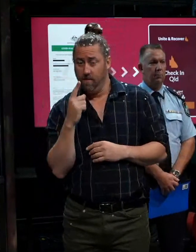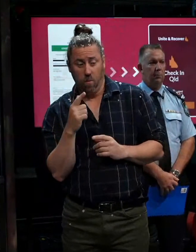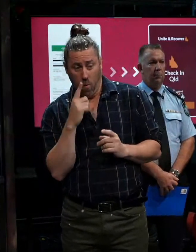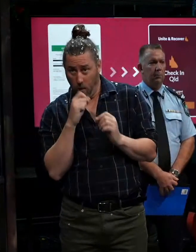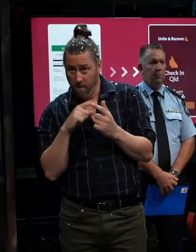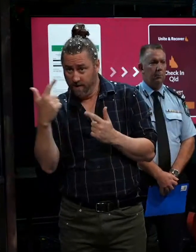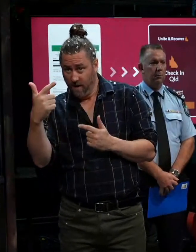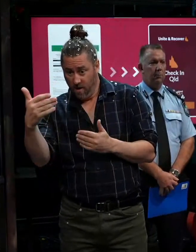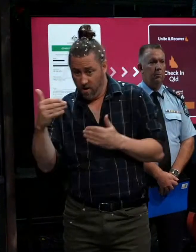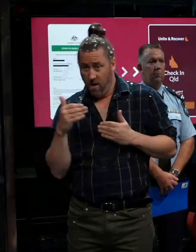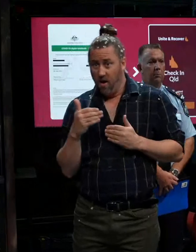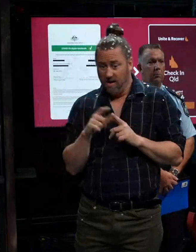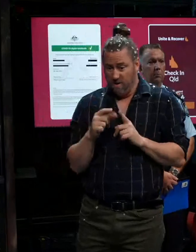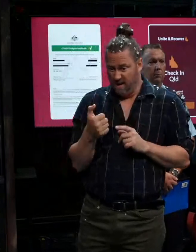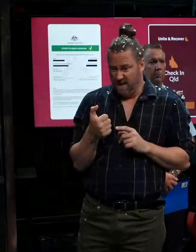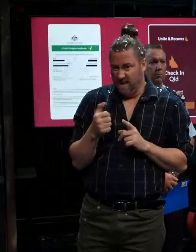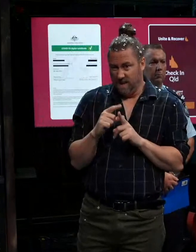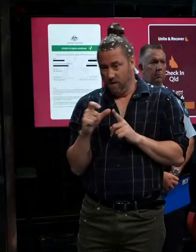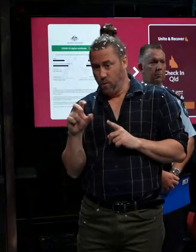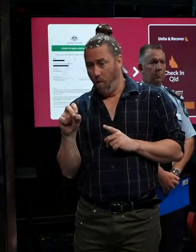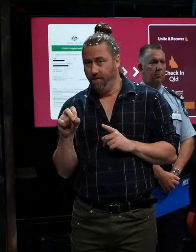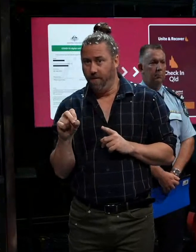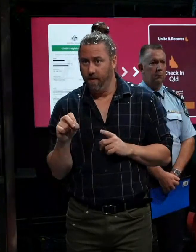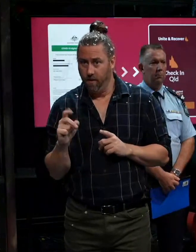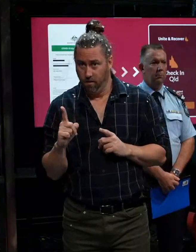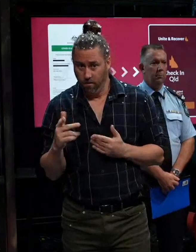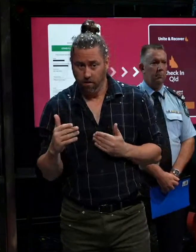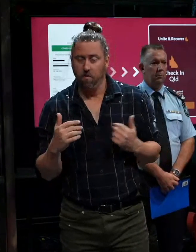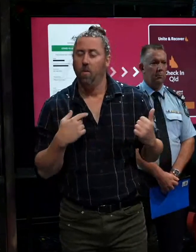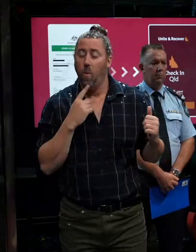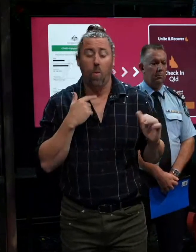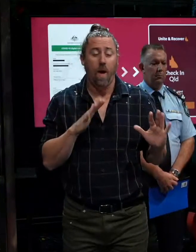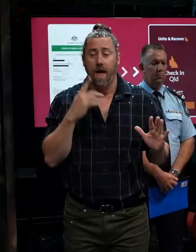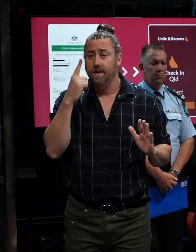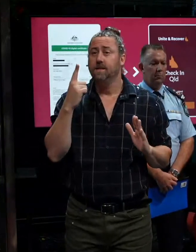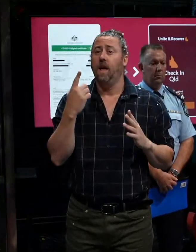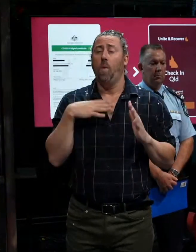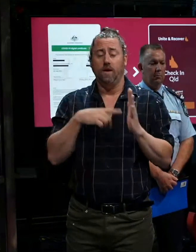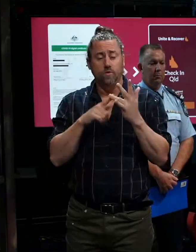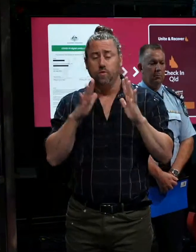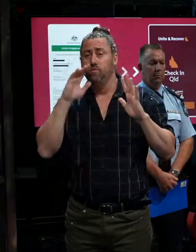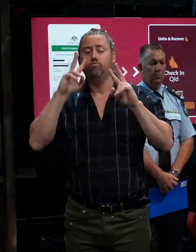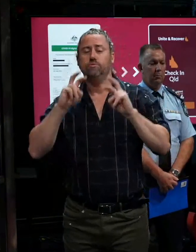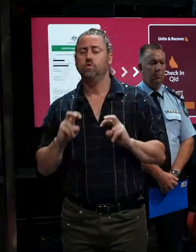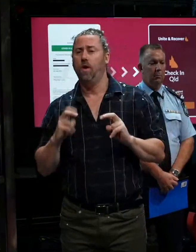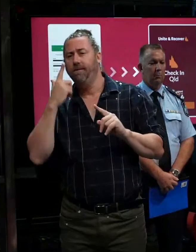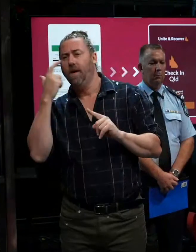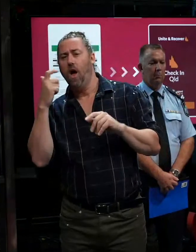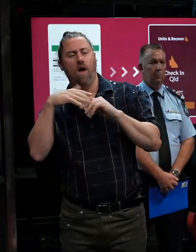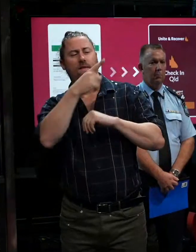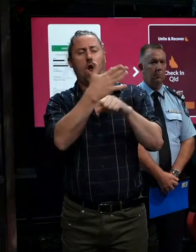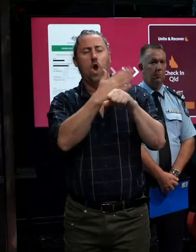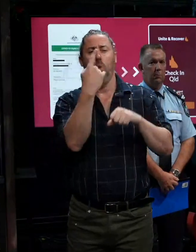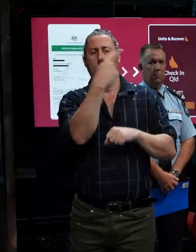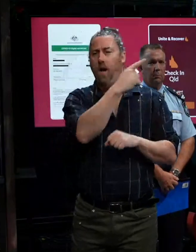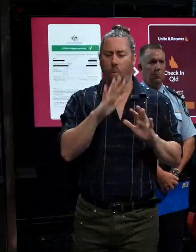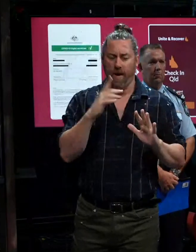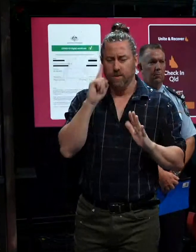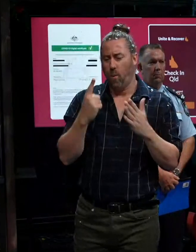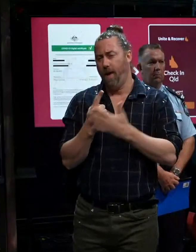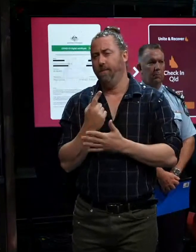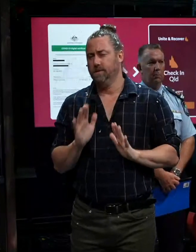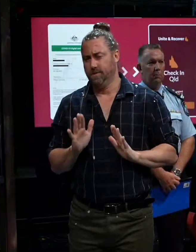make that decision when there's evidence available that needs a change in position, but at this stage there's no evidence available to support a change in position.